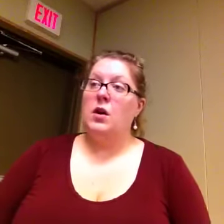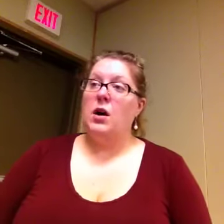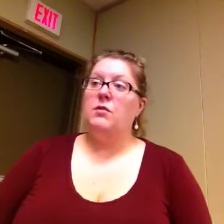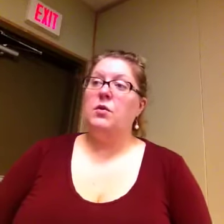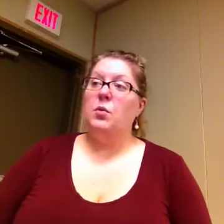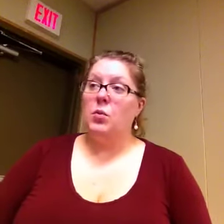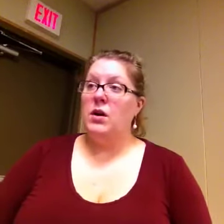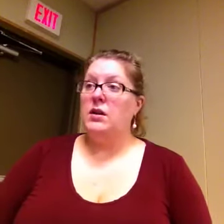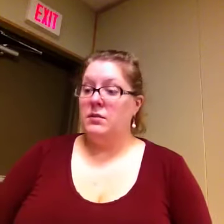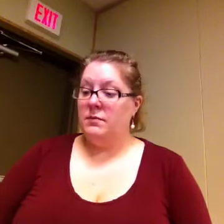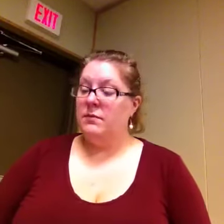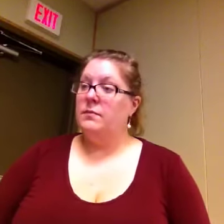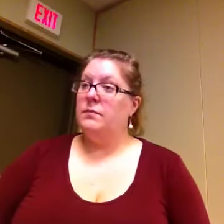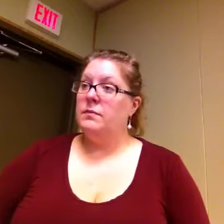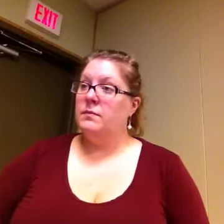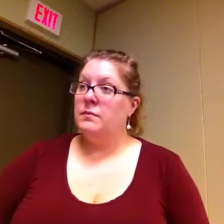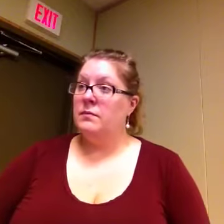Off. 1,